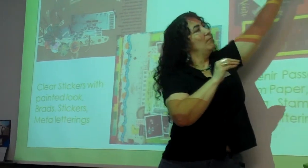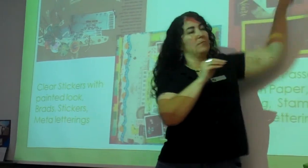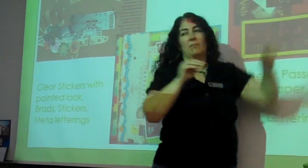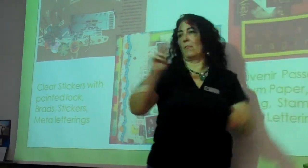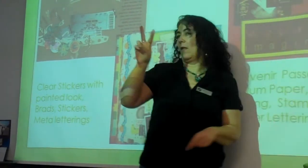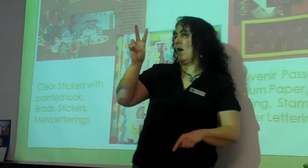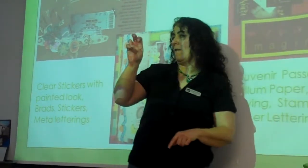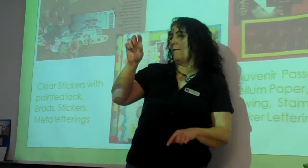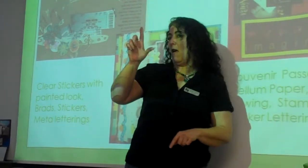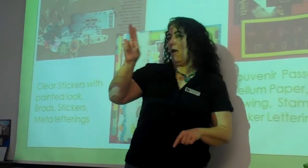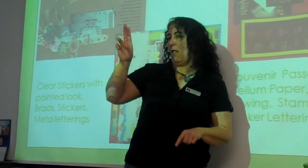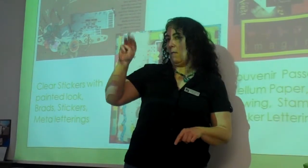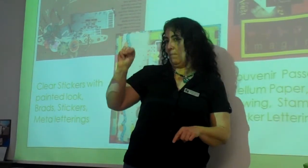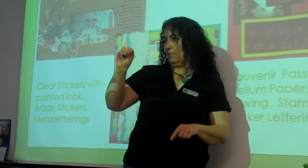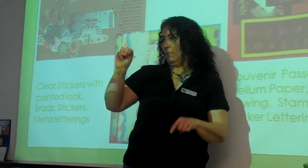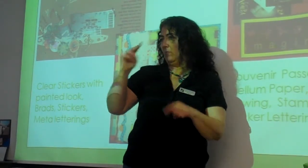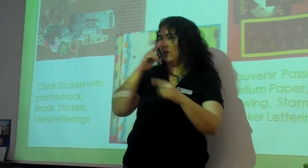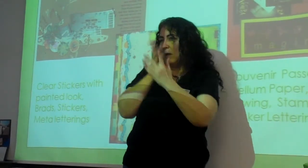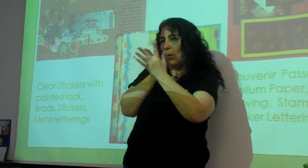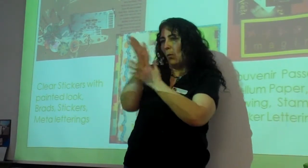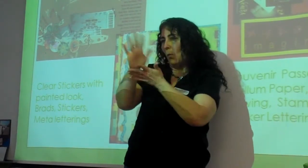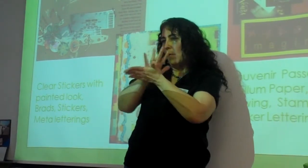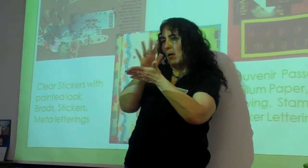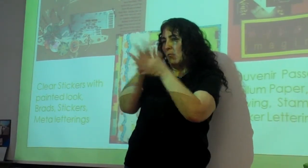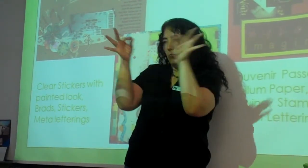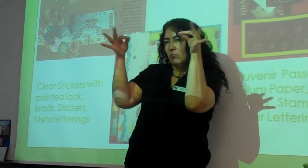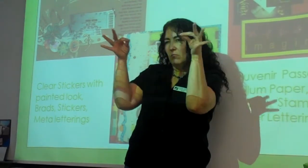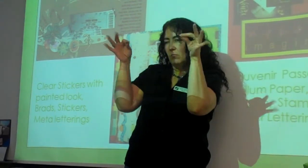boards. Again, use the vellum